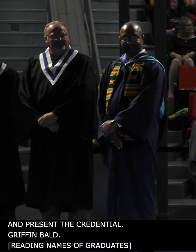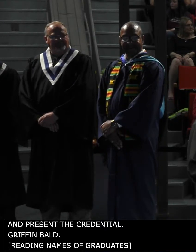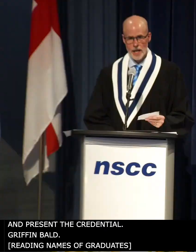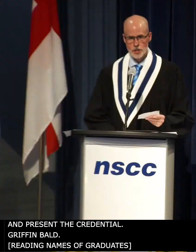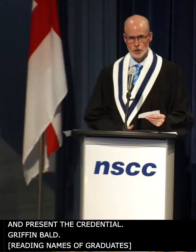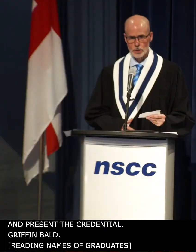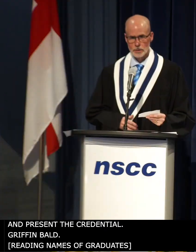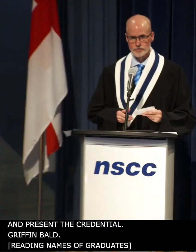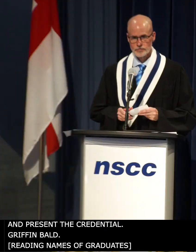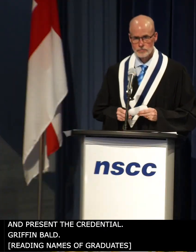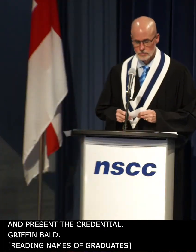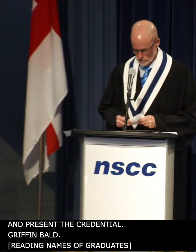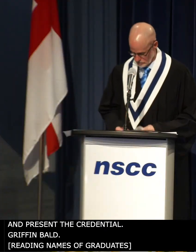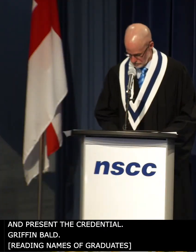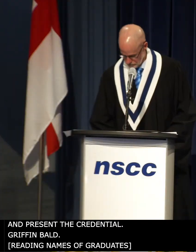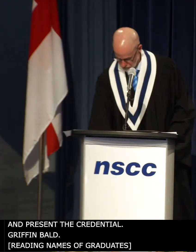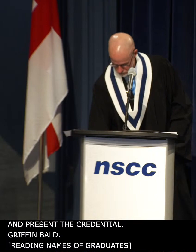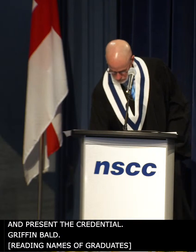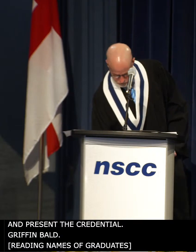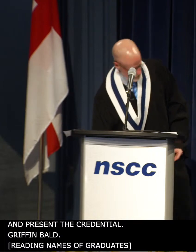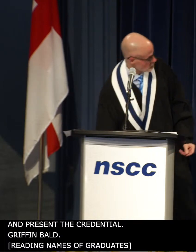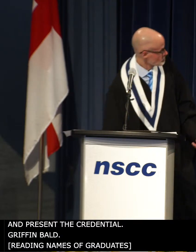Lena Langell.